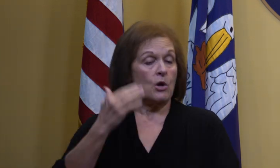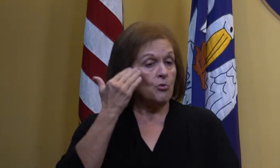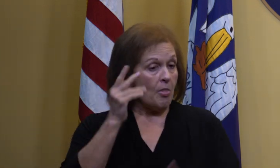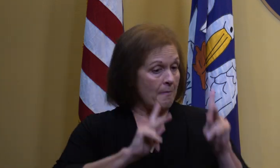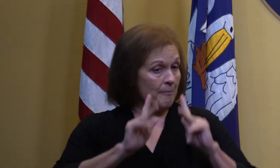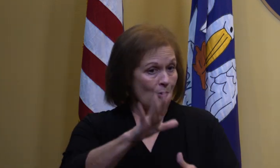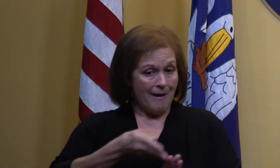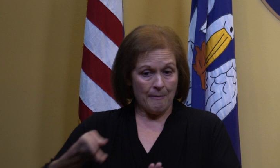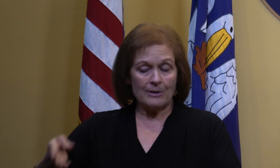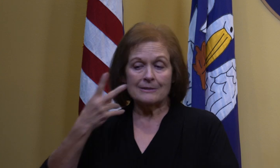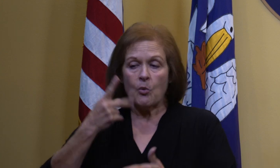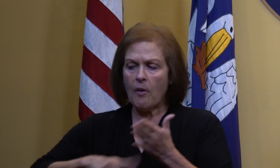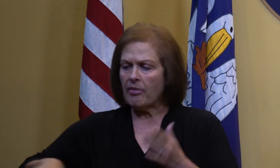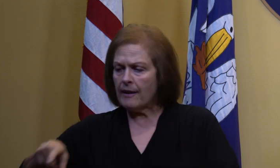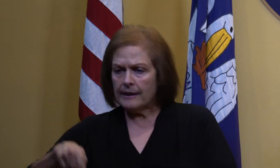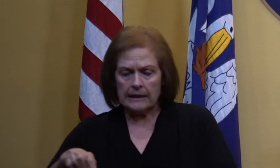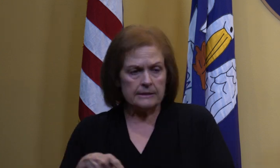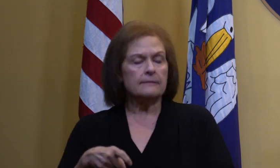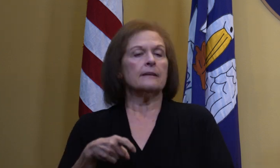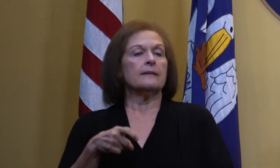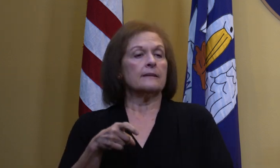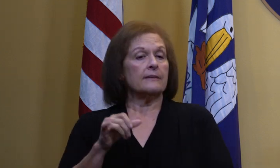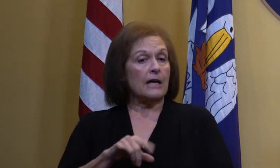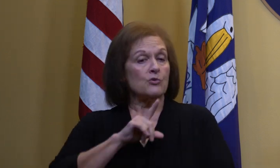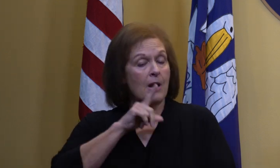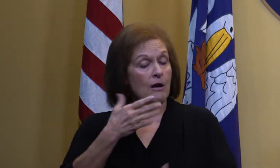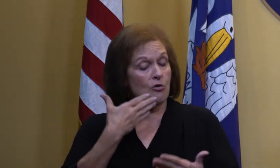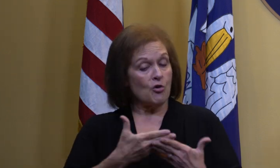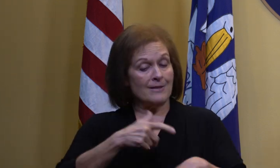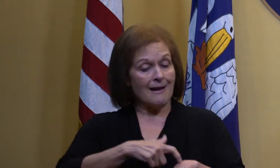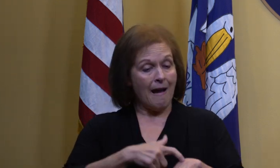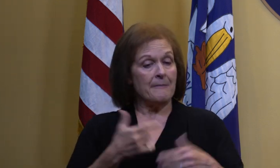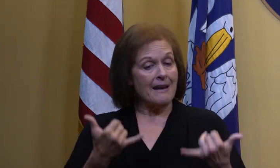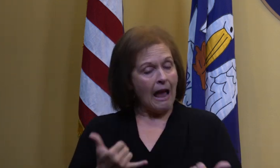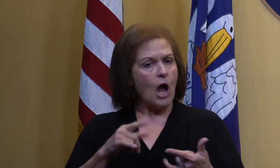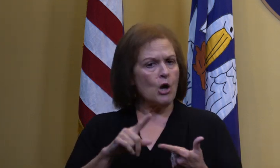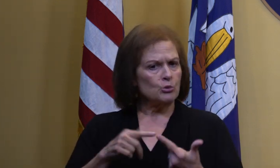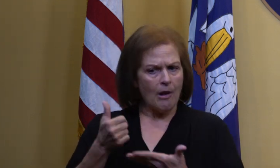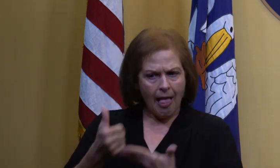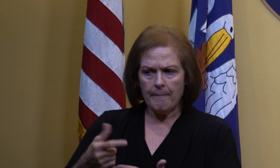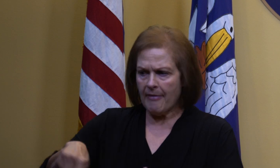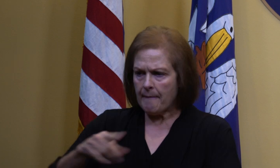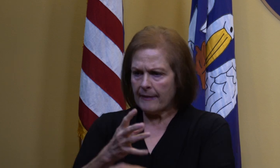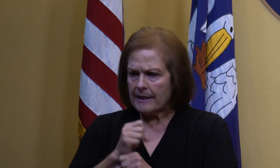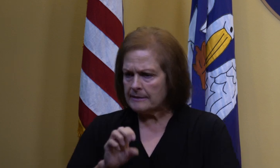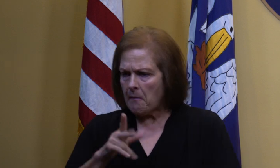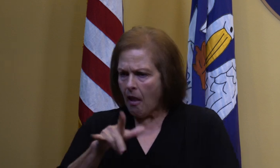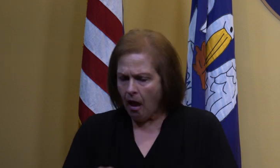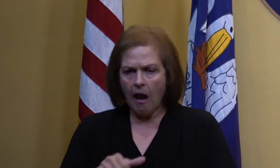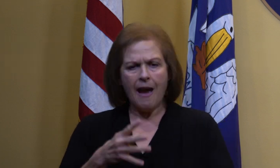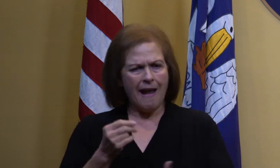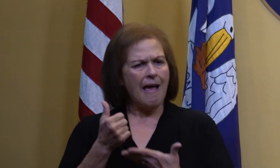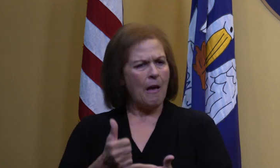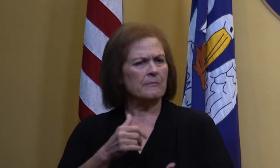neighbors, know what their needs are, and again, this is a great time to even help them gather supplies and work with our